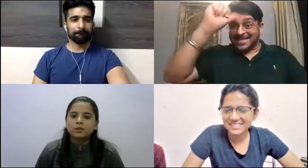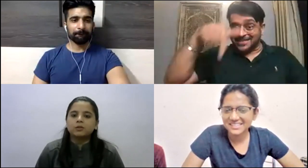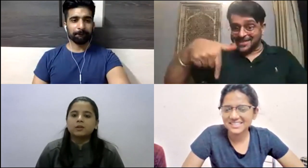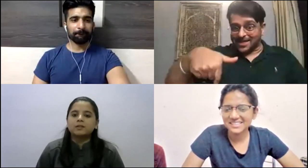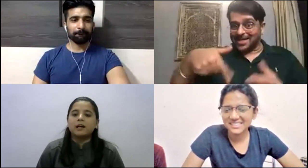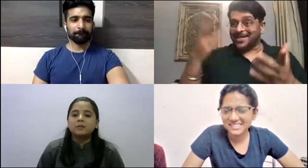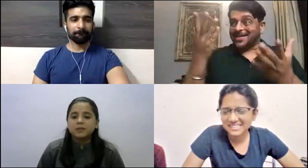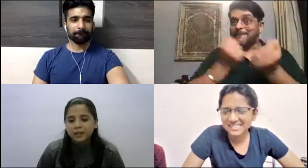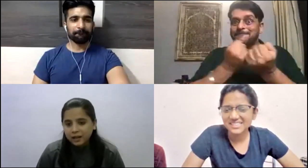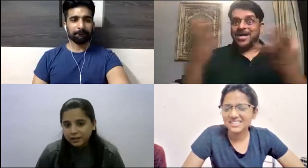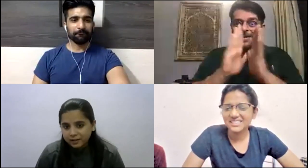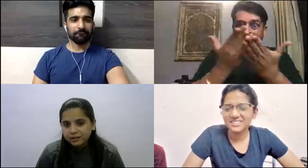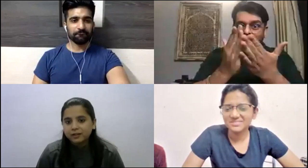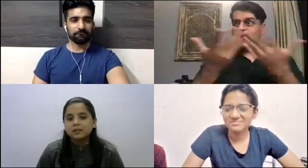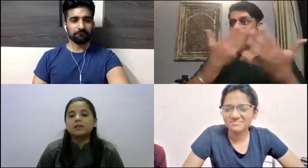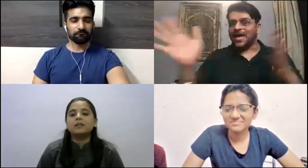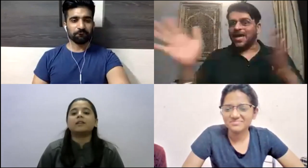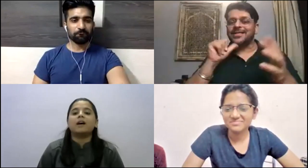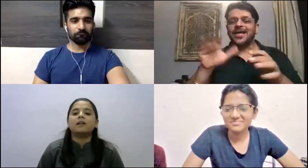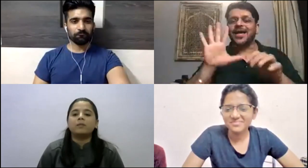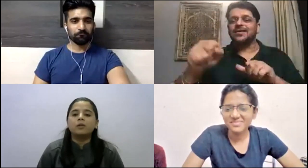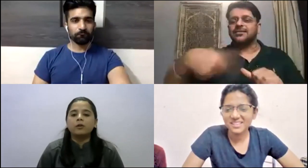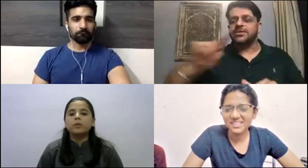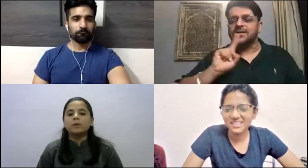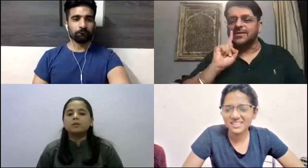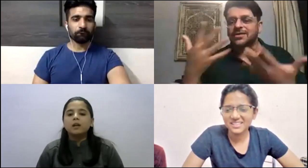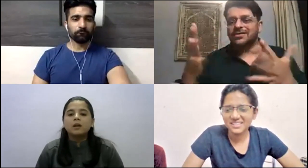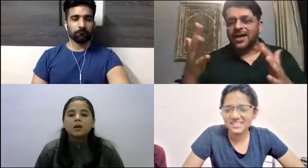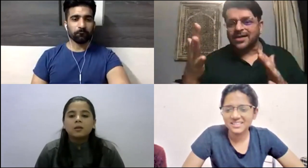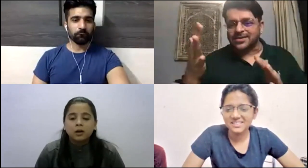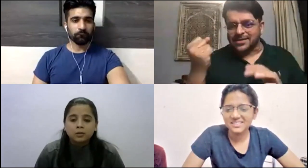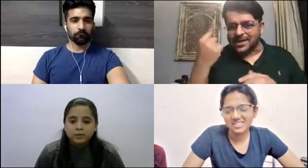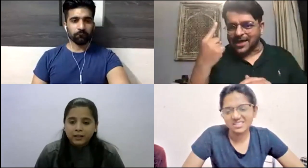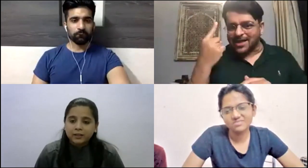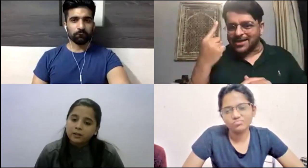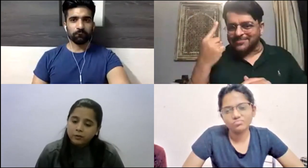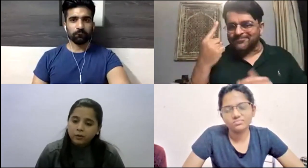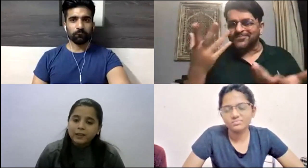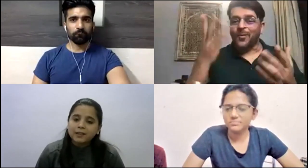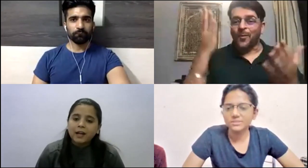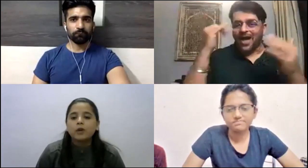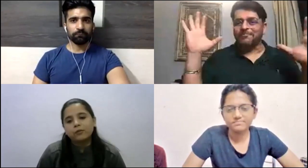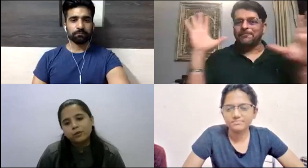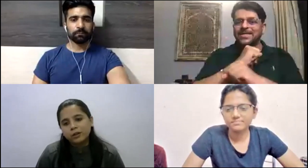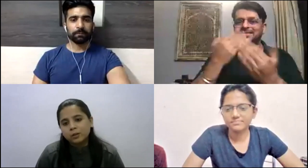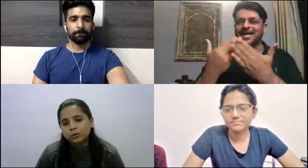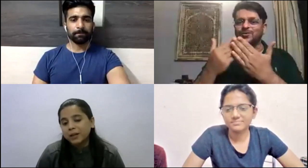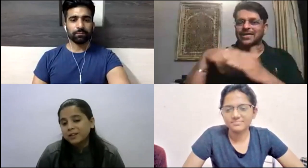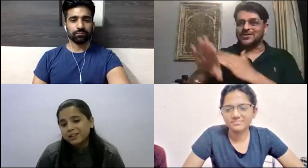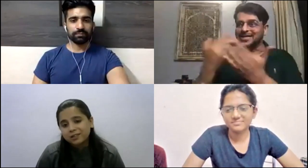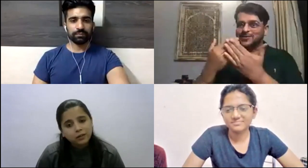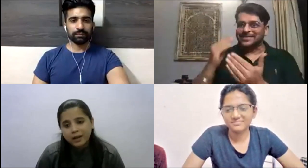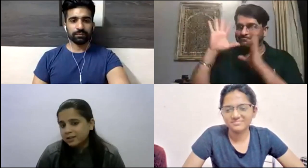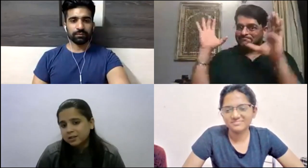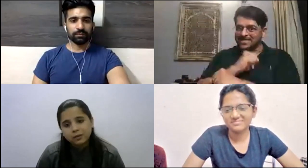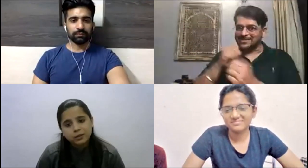So, Dr. Alim Singh, yeah, here there are, I mean, a lot of people say that if you're feeling sad, you have to read the books, but